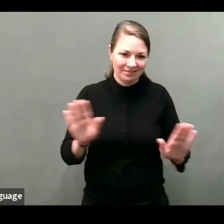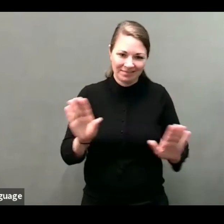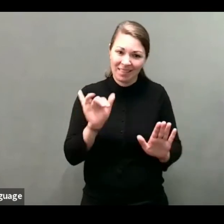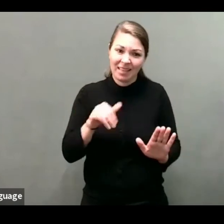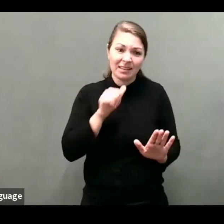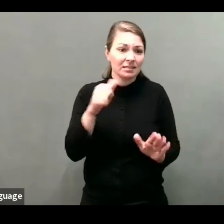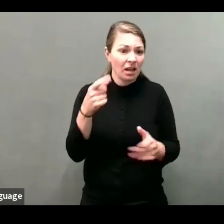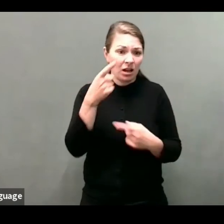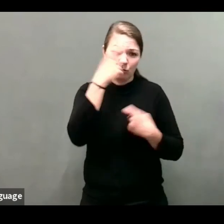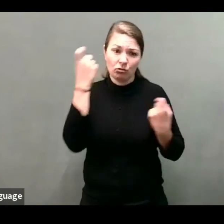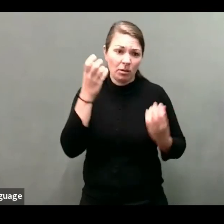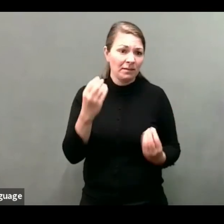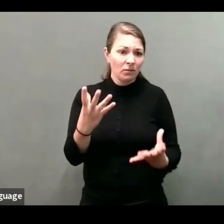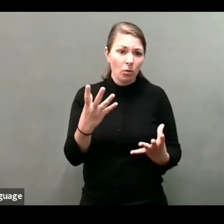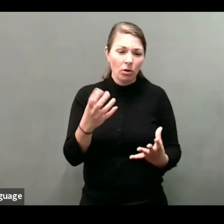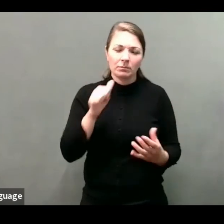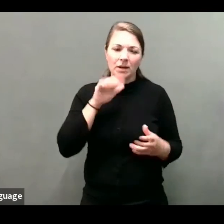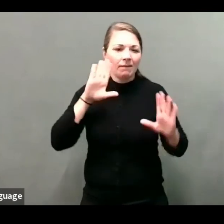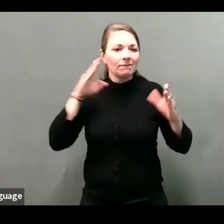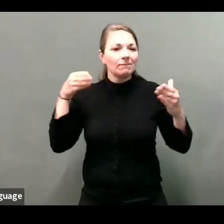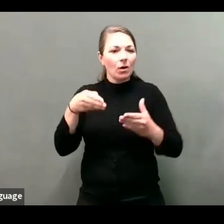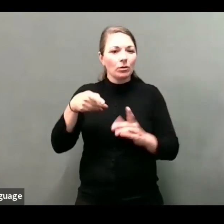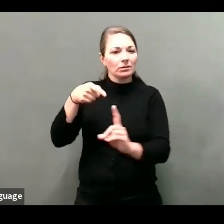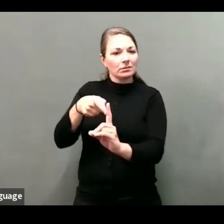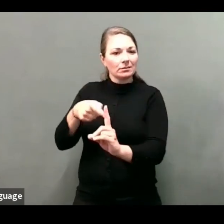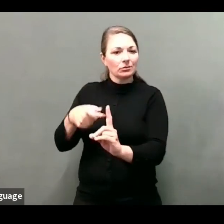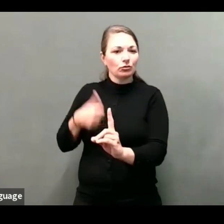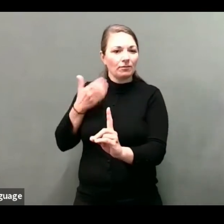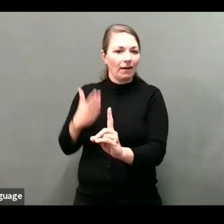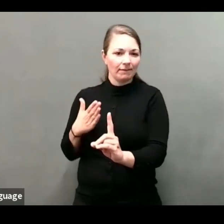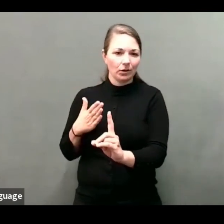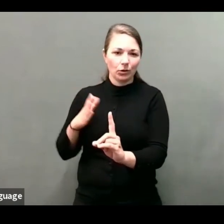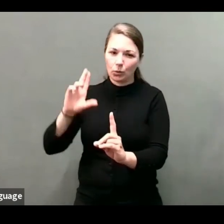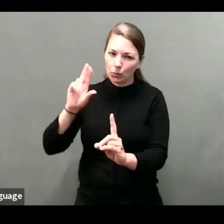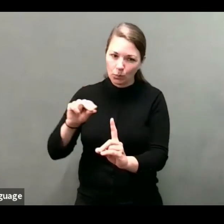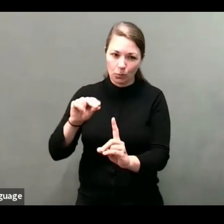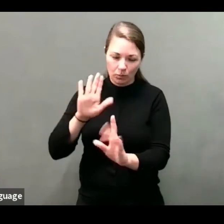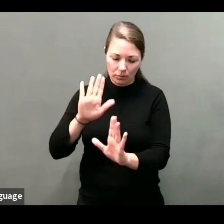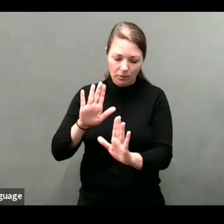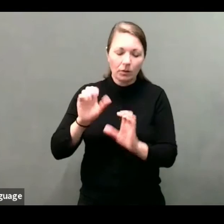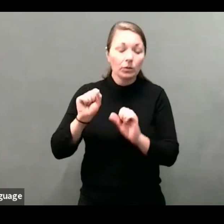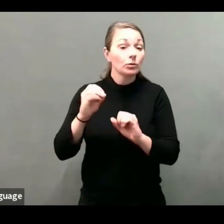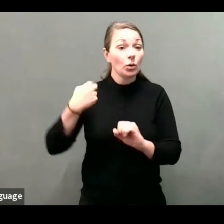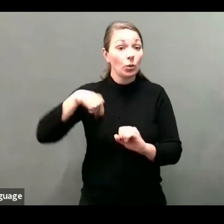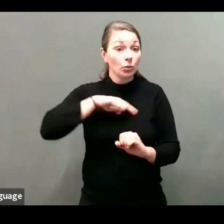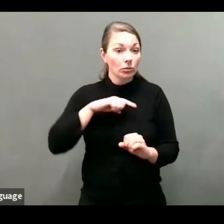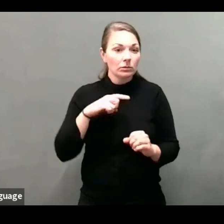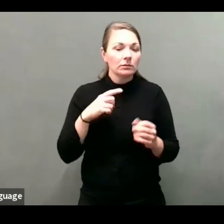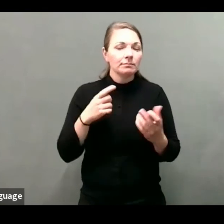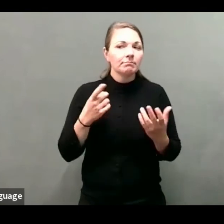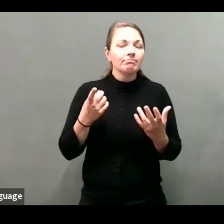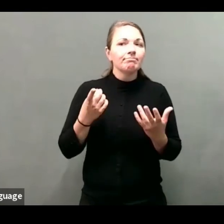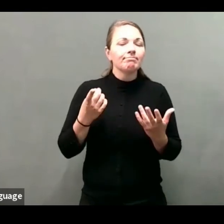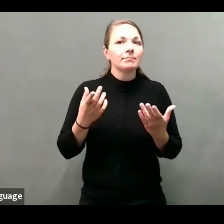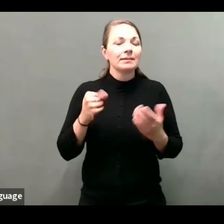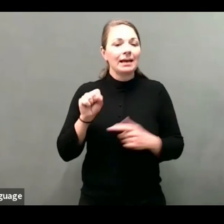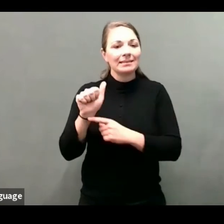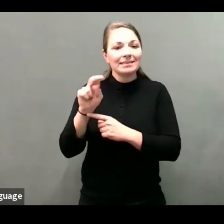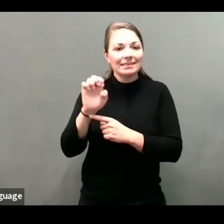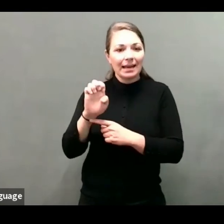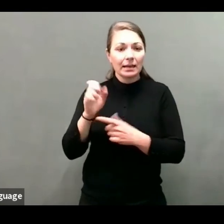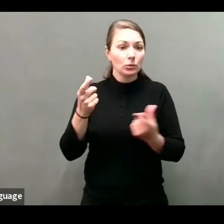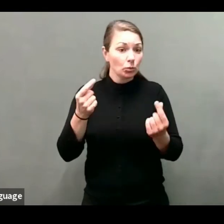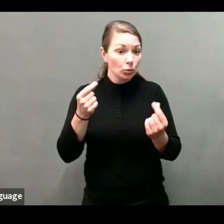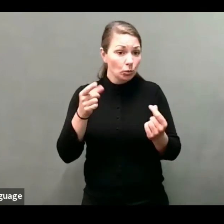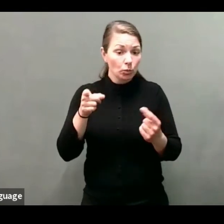trauma informed or survivor centric in any way. Instead, what the SANE will likely do is cover up the